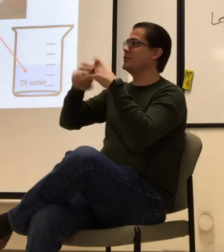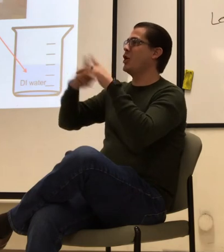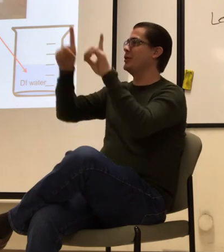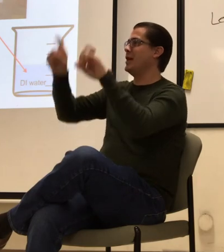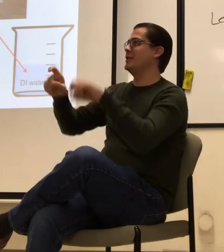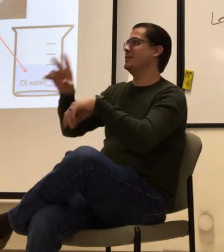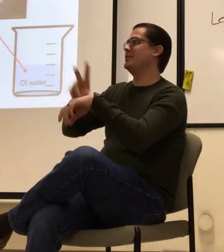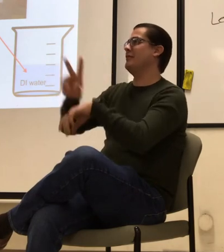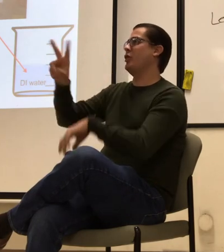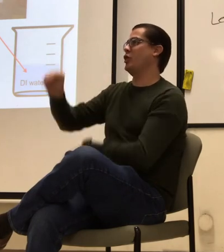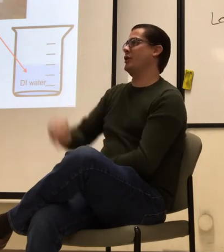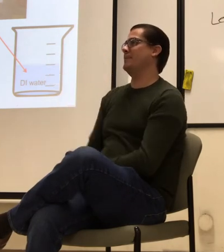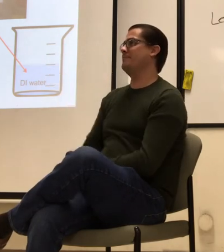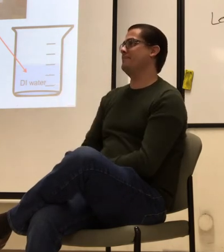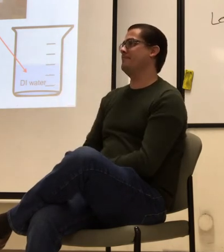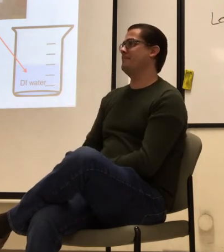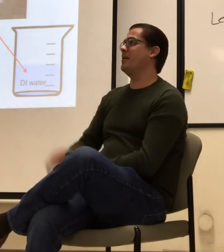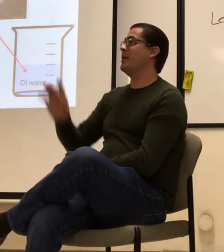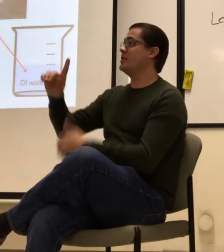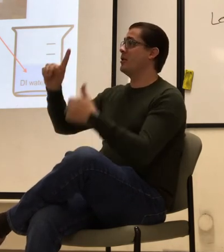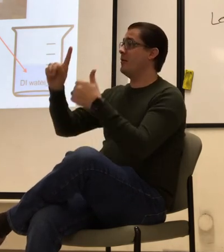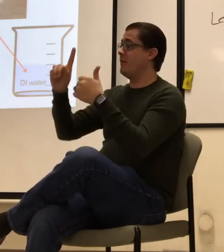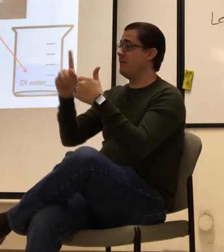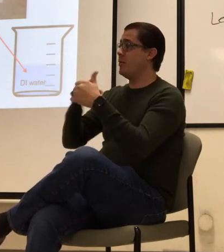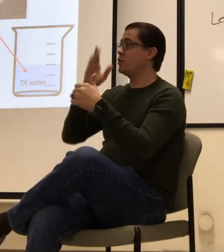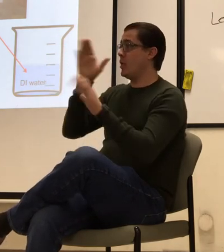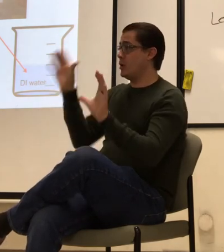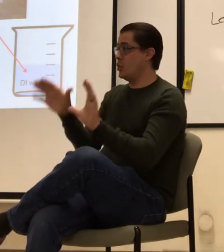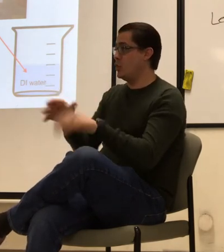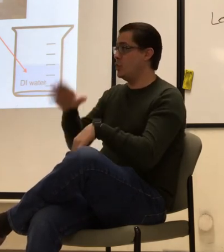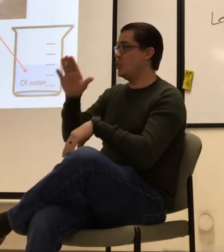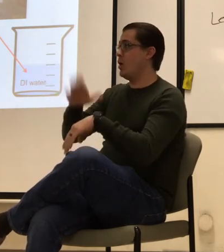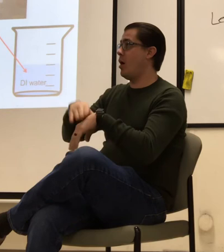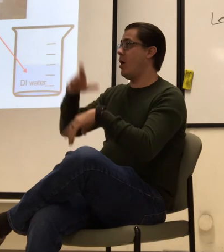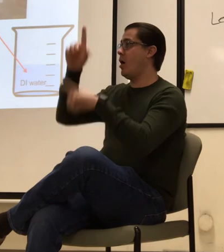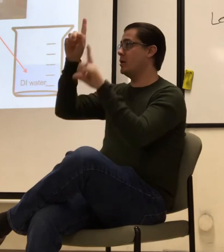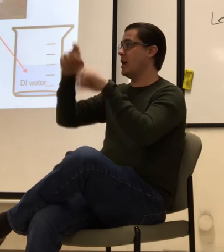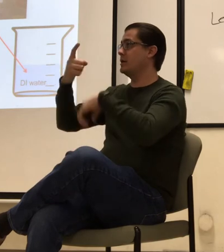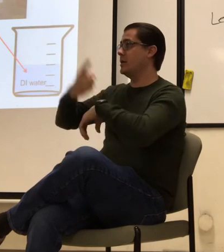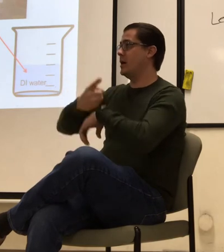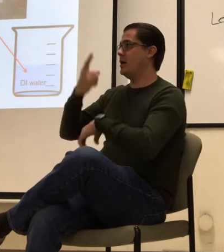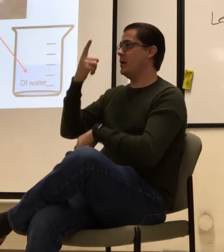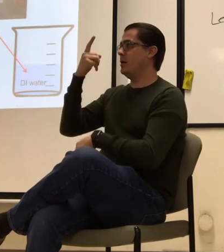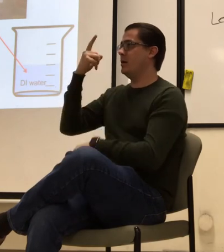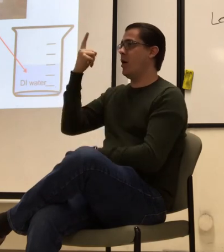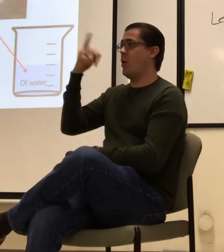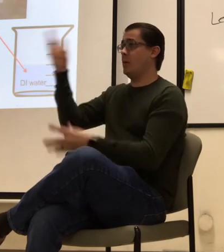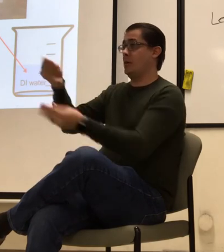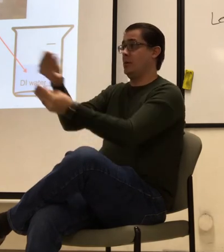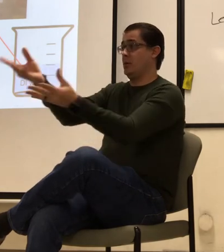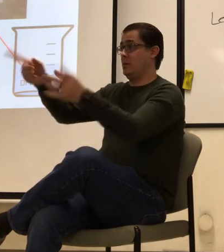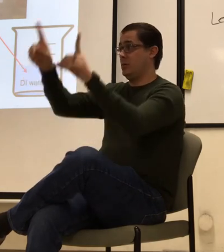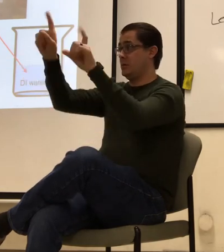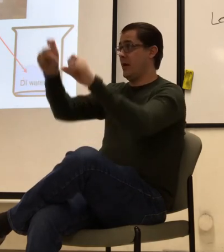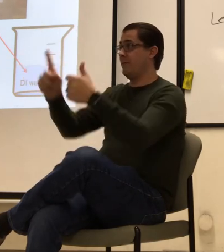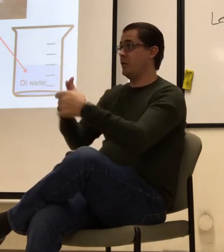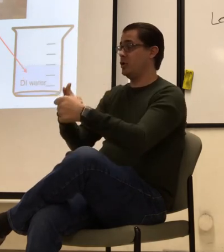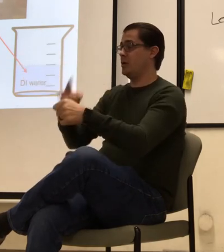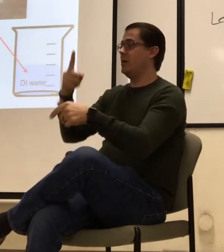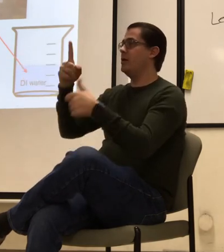class. That's the first thing you do on test day. I always give the exam first, and if